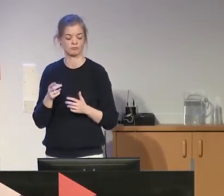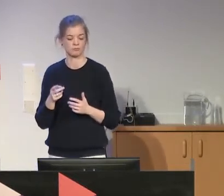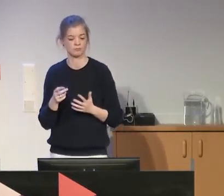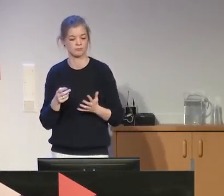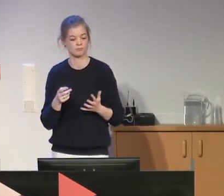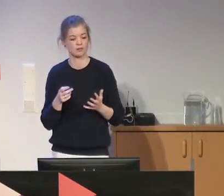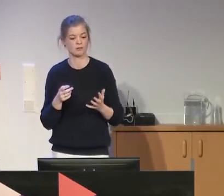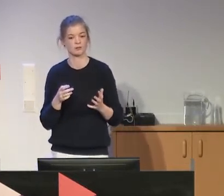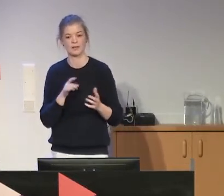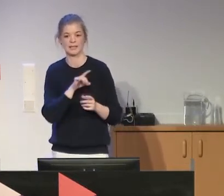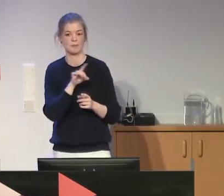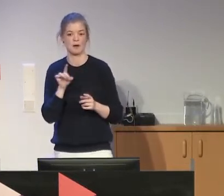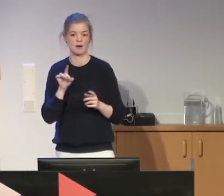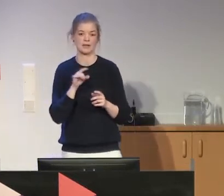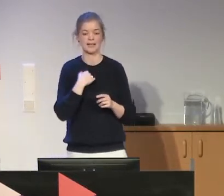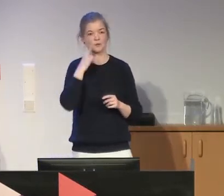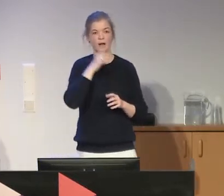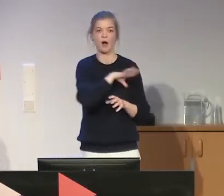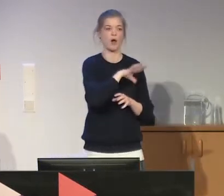with congenital deaf and blind, but